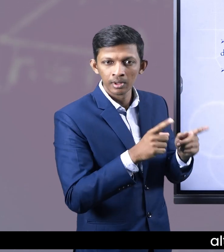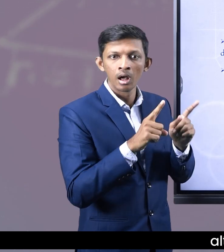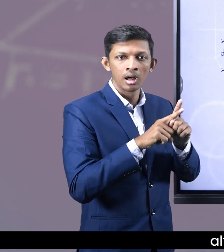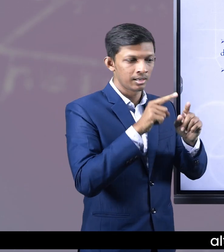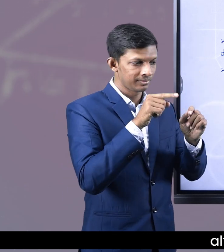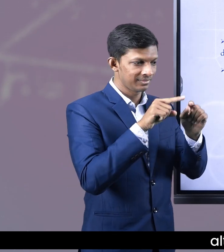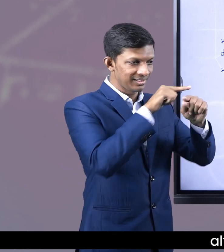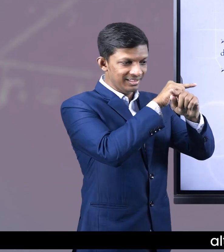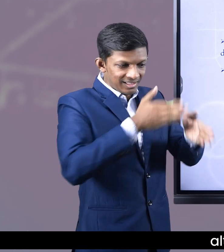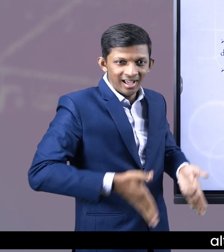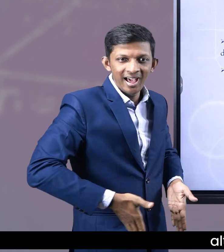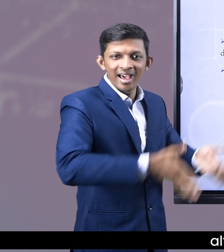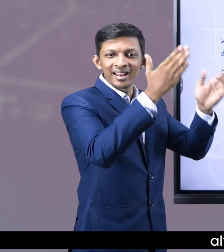alternate interior angles,